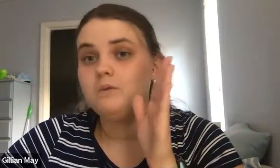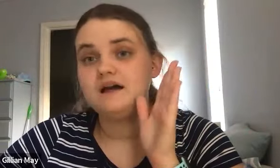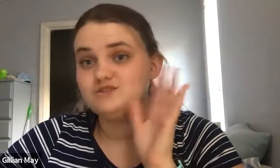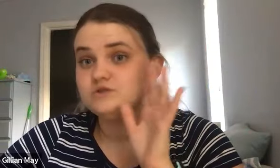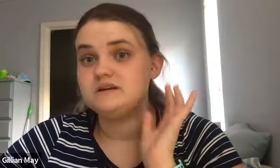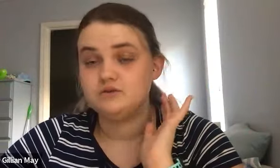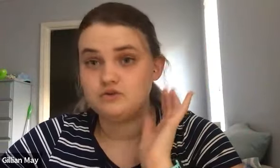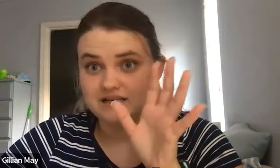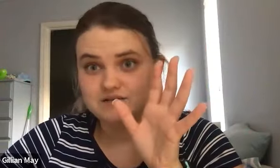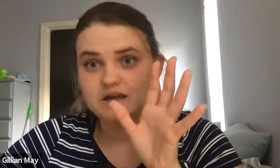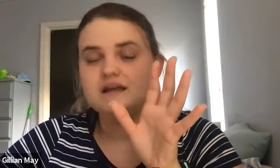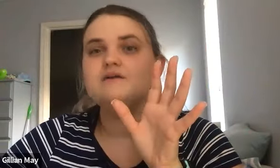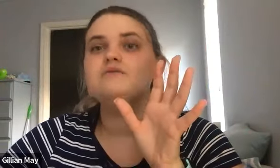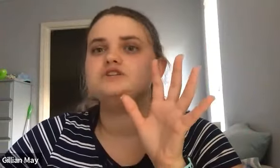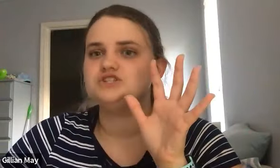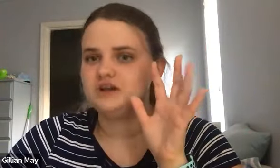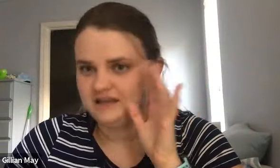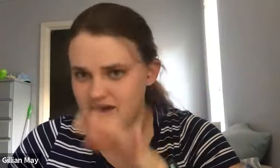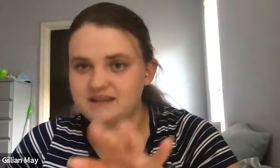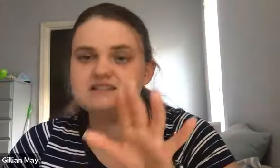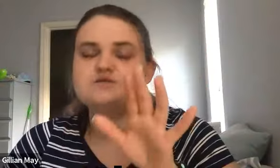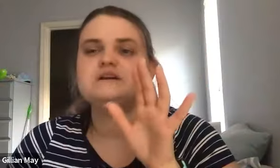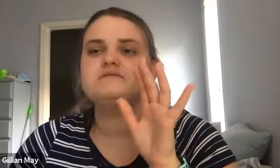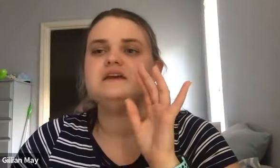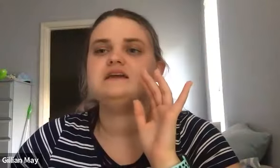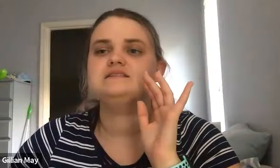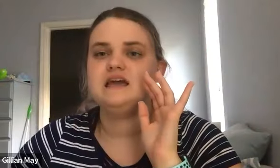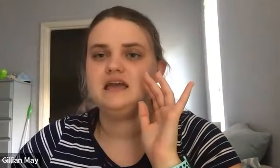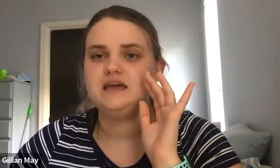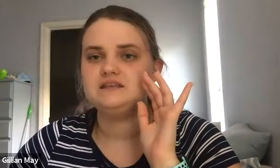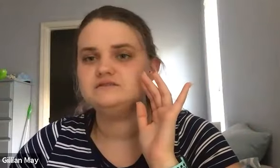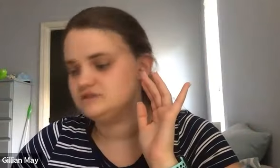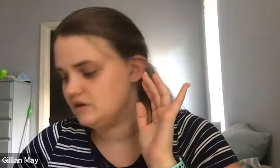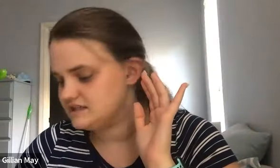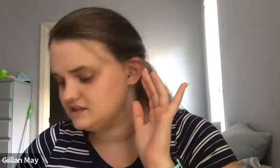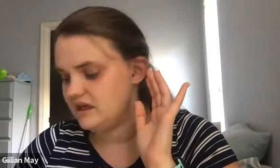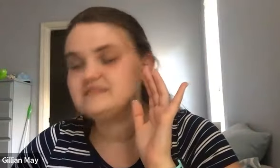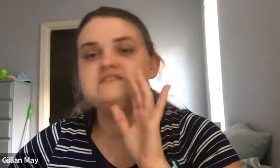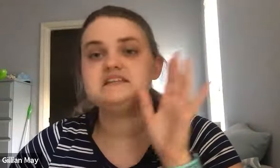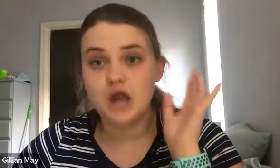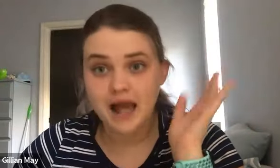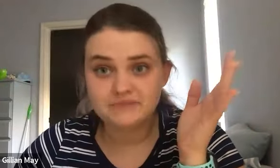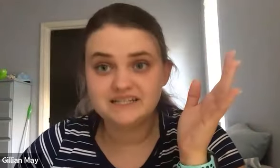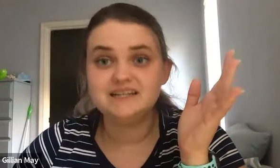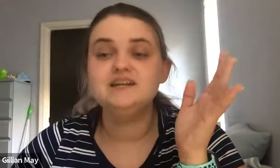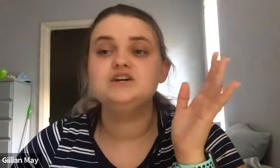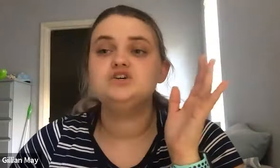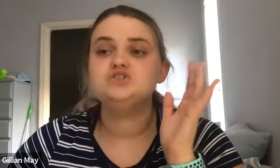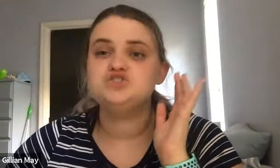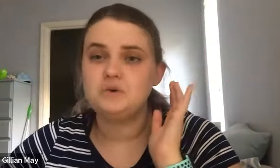lie, school's been a little crazy right now. We're just trying to get back into swing of things and lots of things are happening. So it's